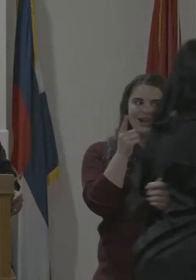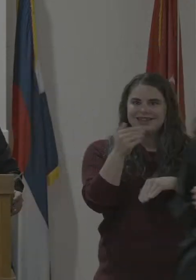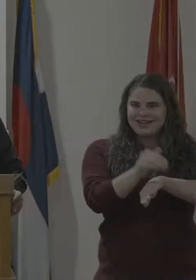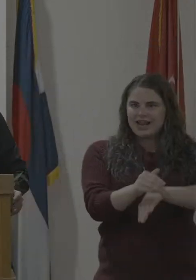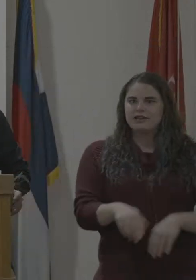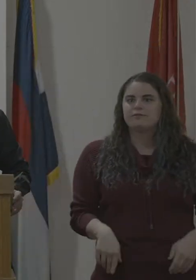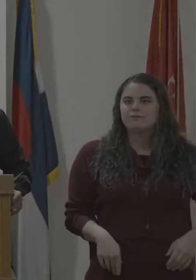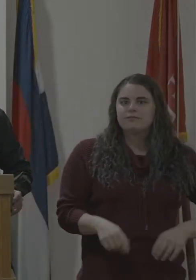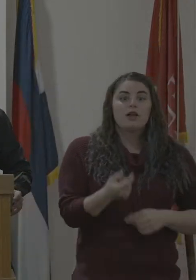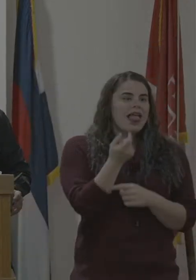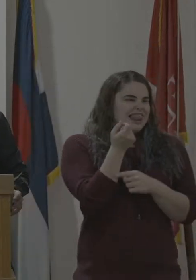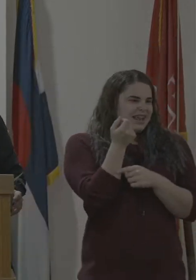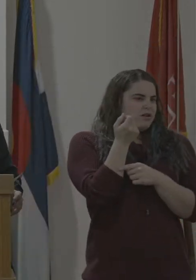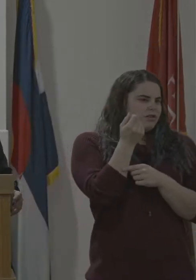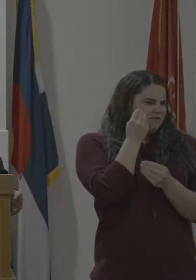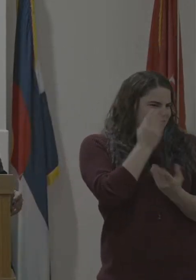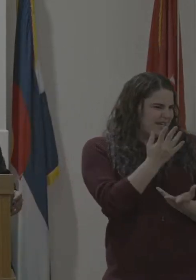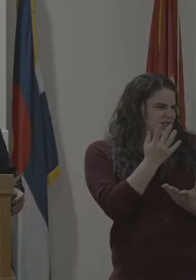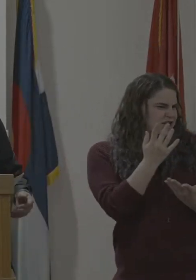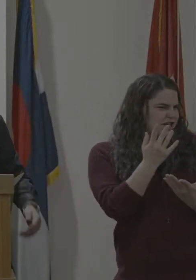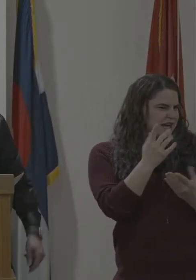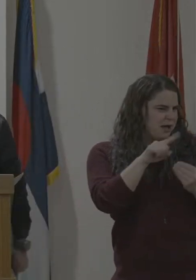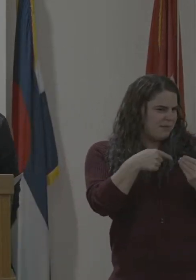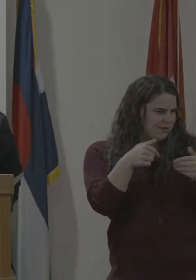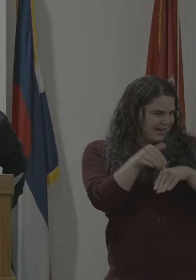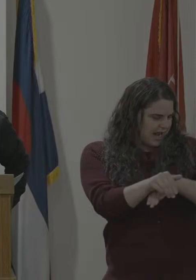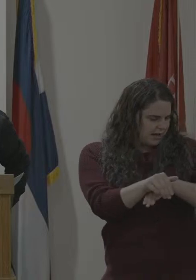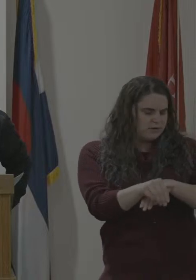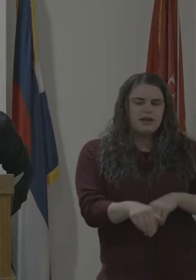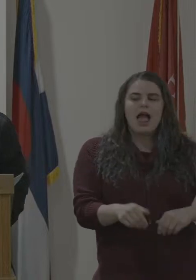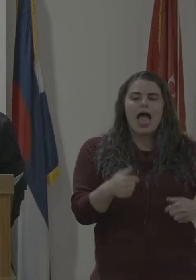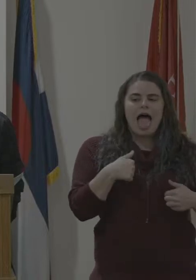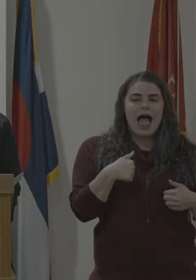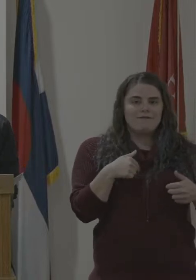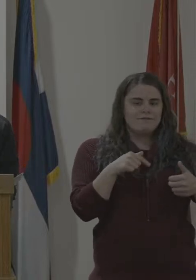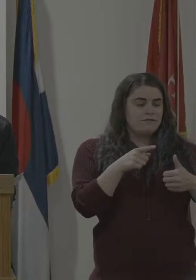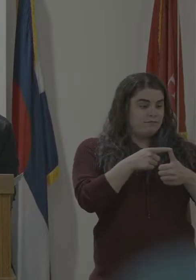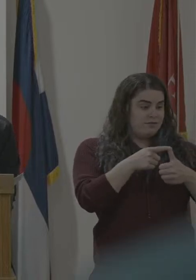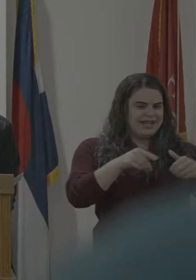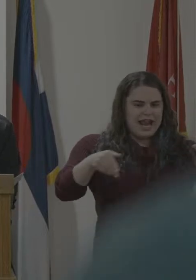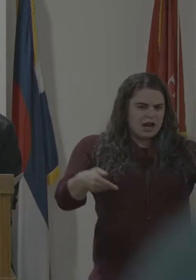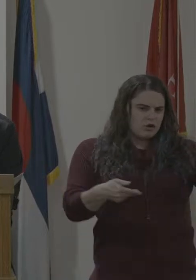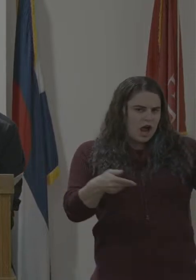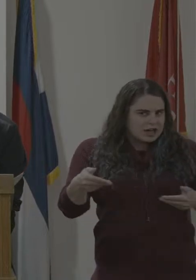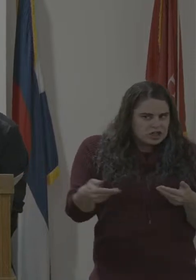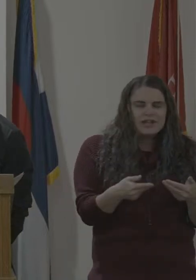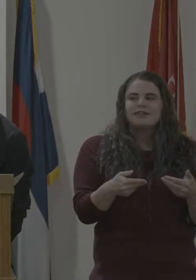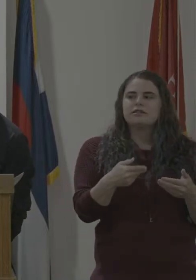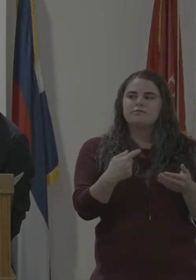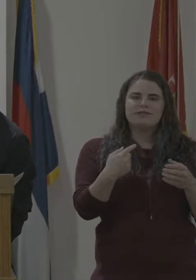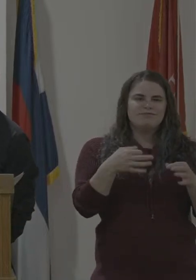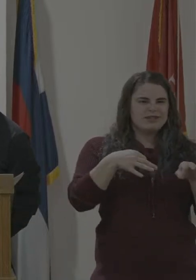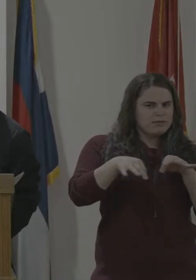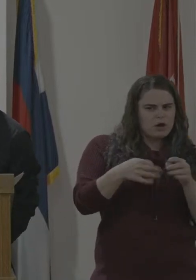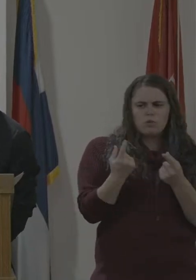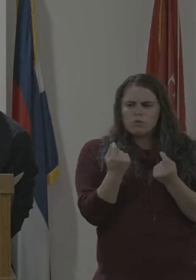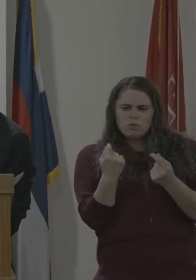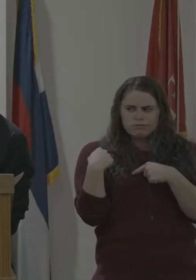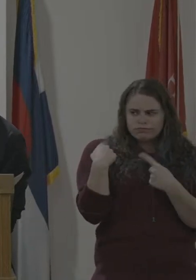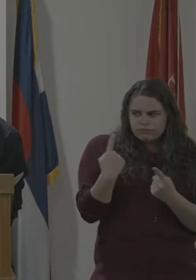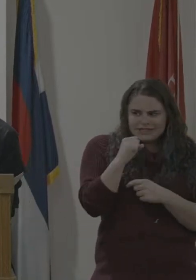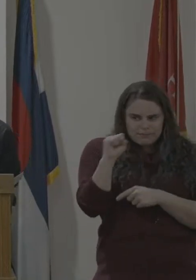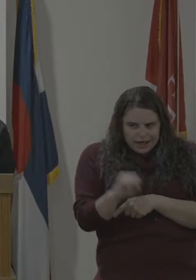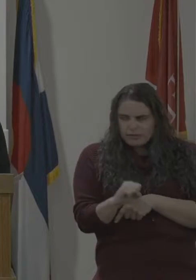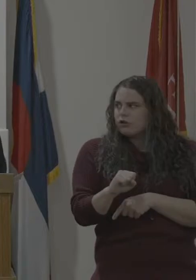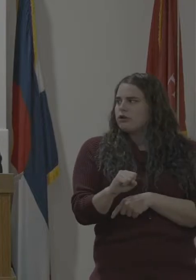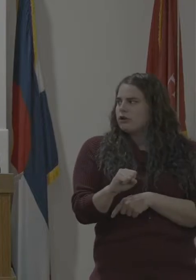about tonight is we'll kind of just go through some introductions. I'm going to talk a little bit about what we've been doing for the last semester or